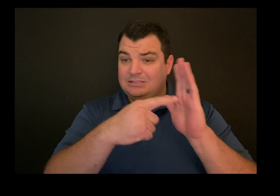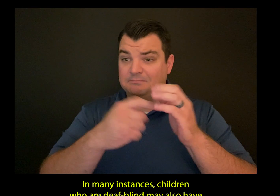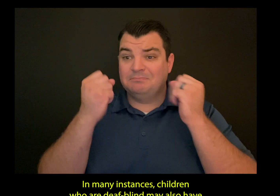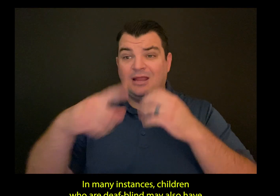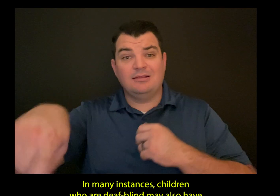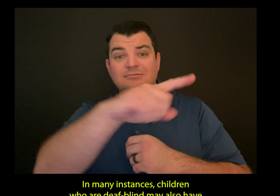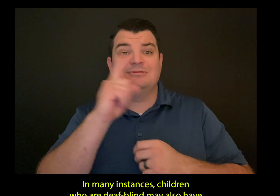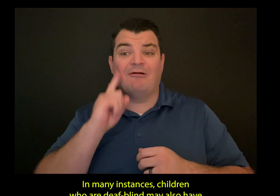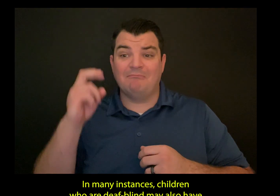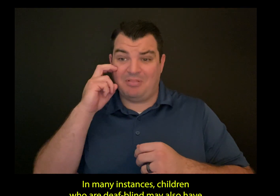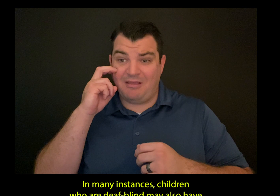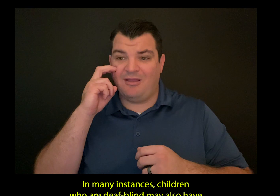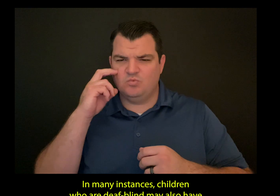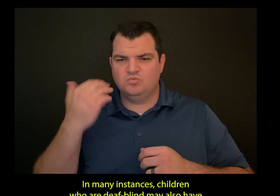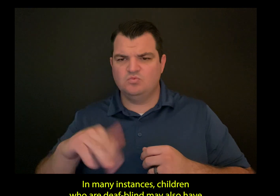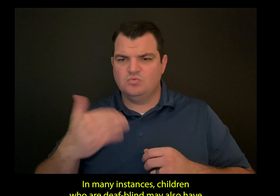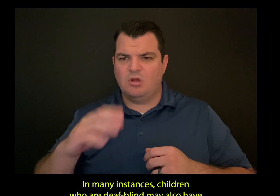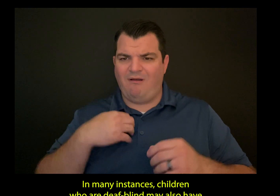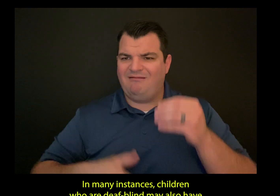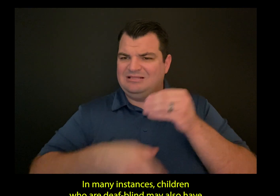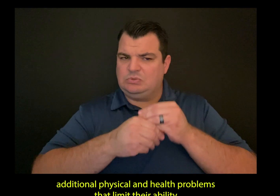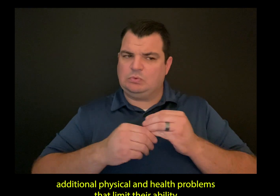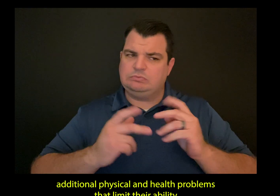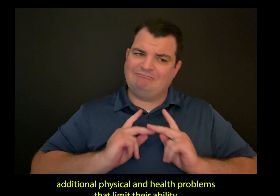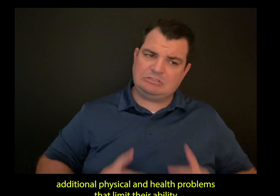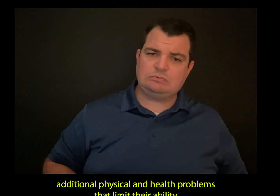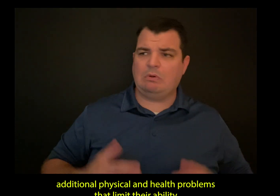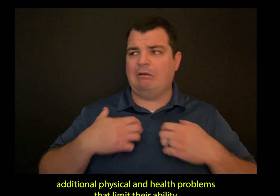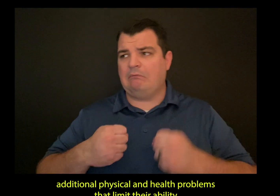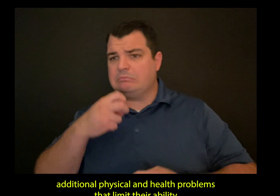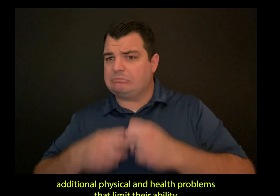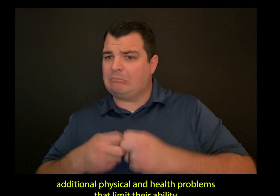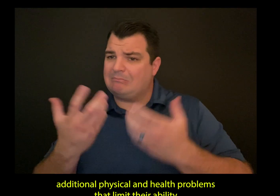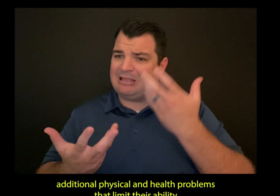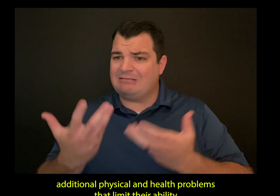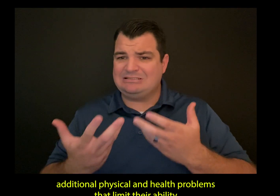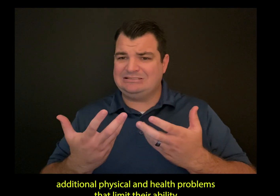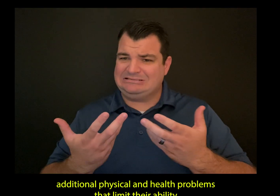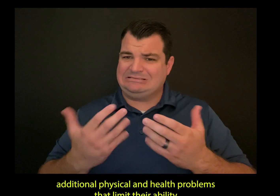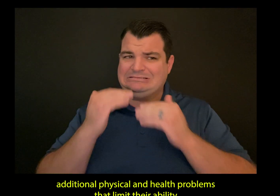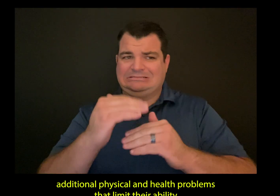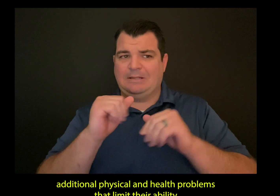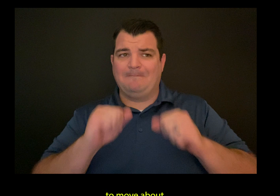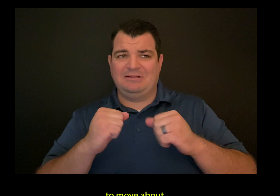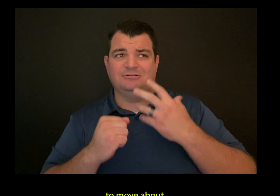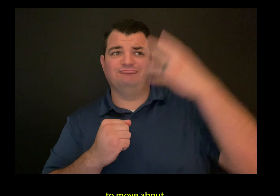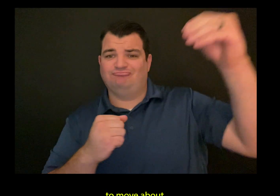In many instances, children who are deafblind may also have additional physical and health problems that limit their ability to move about.